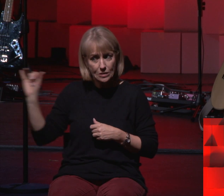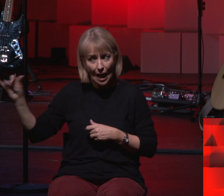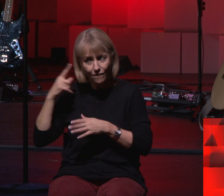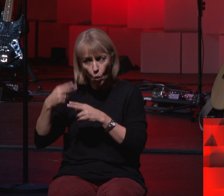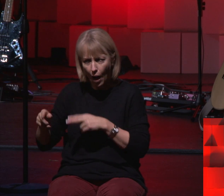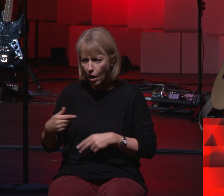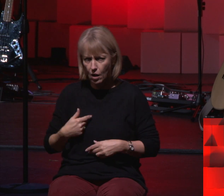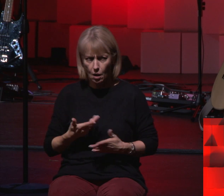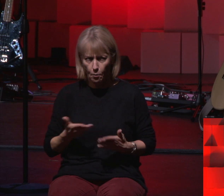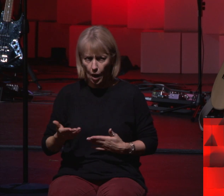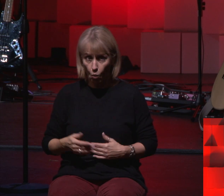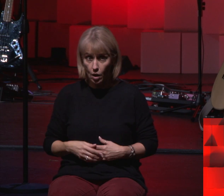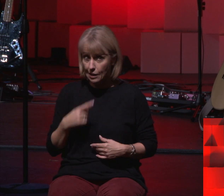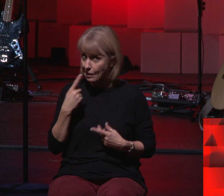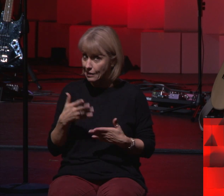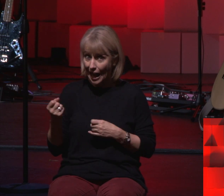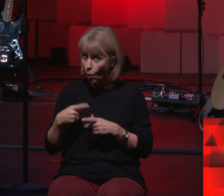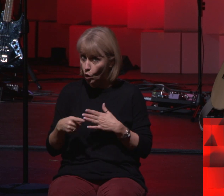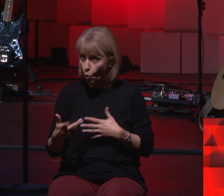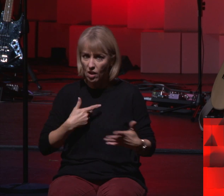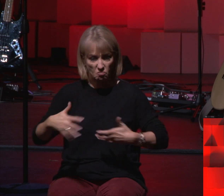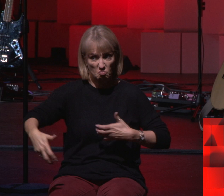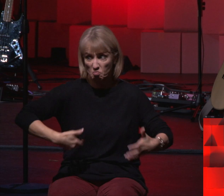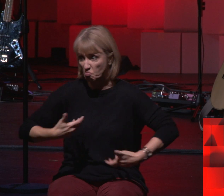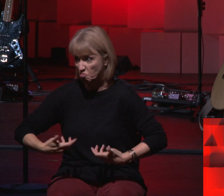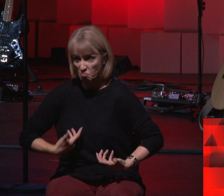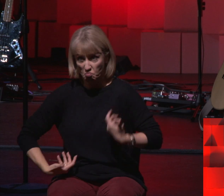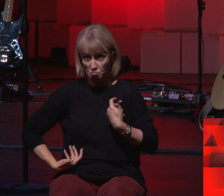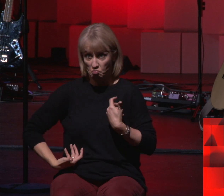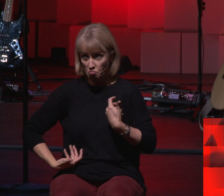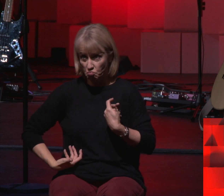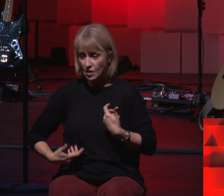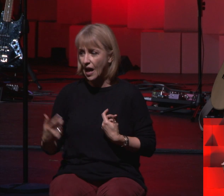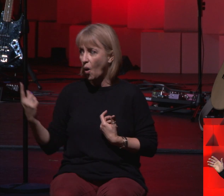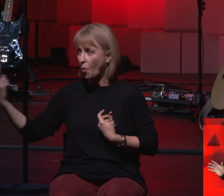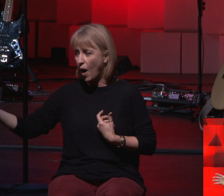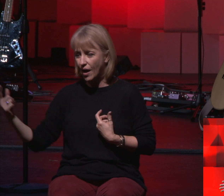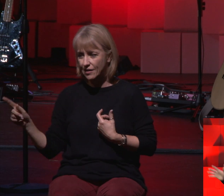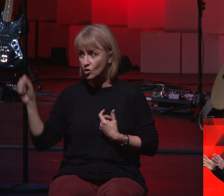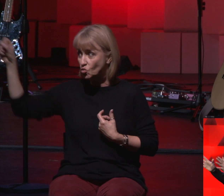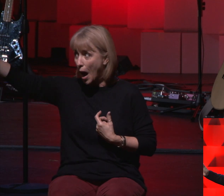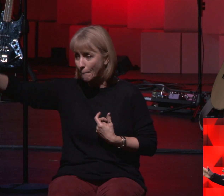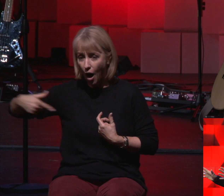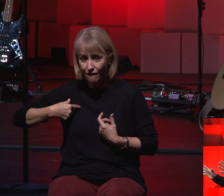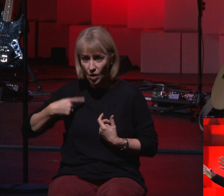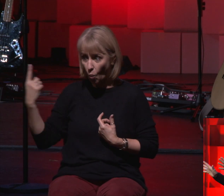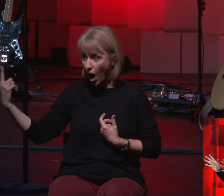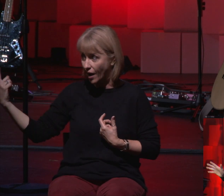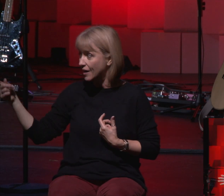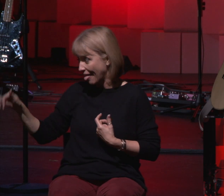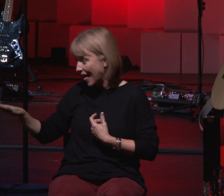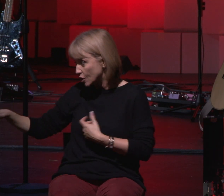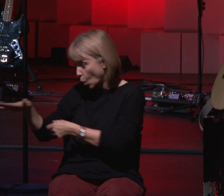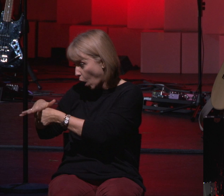And by that time, I learned that means you better take it. So he took us out literally one at a time. He took me to this area and he'd say, over here, Doyle, this is